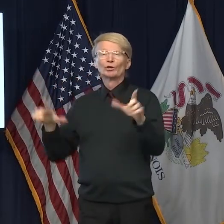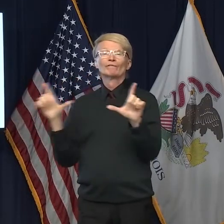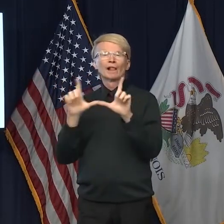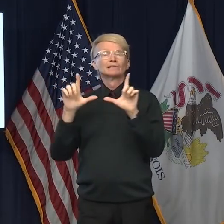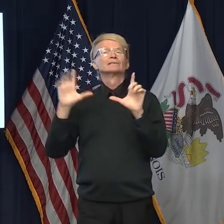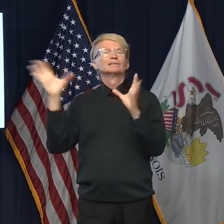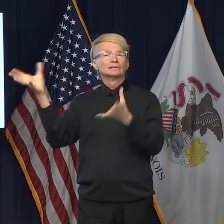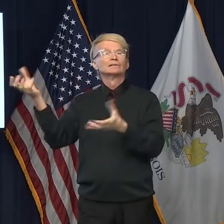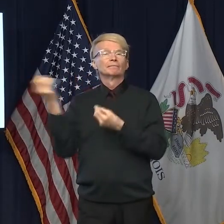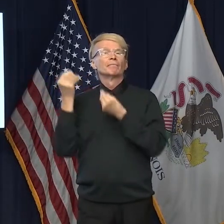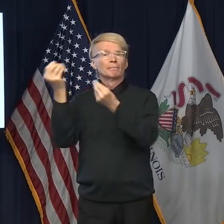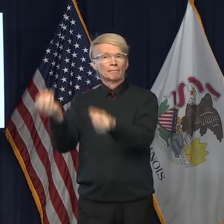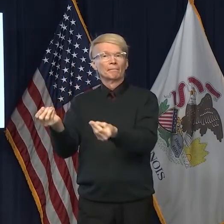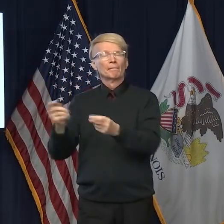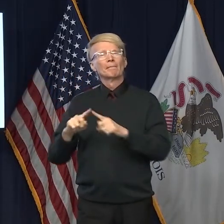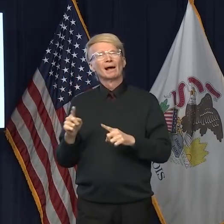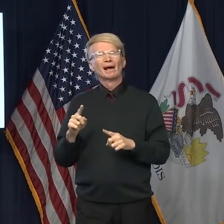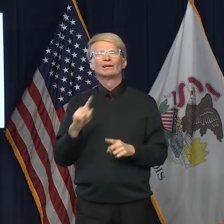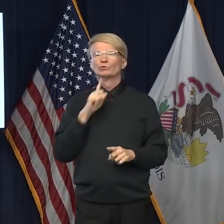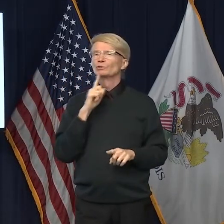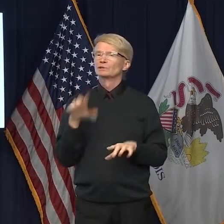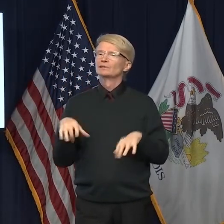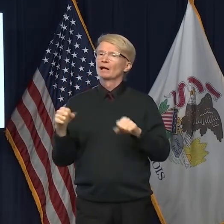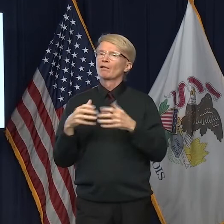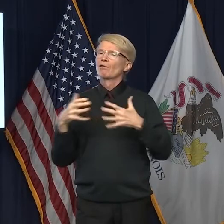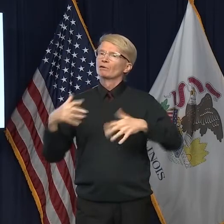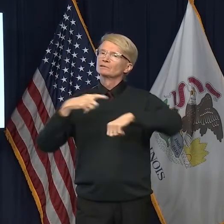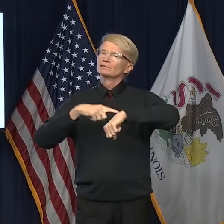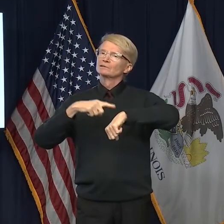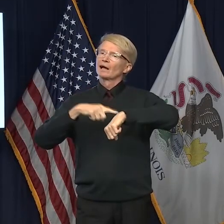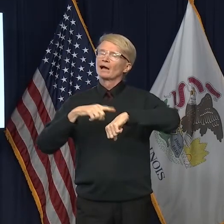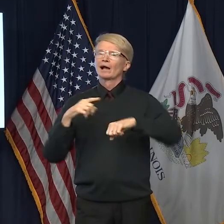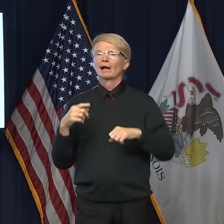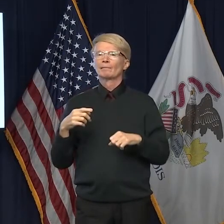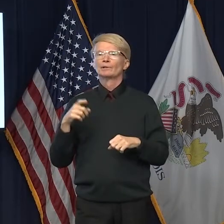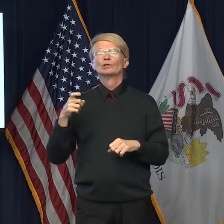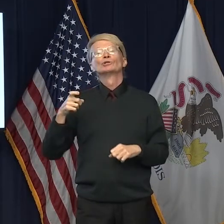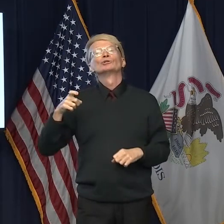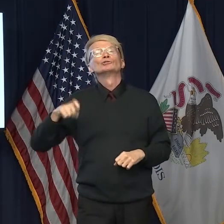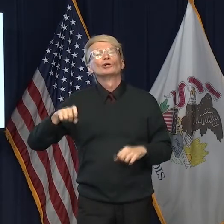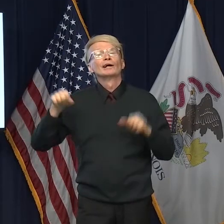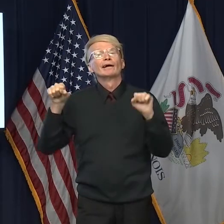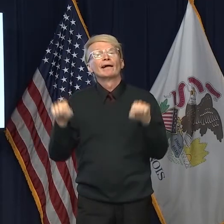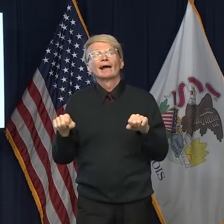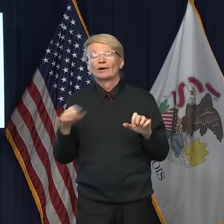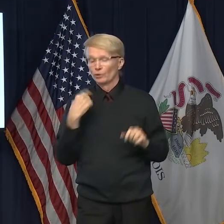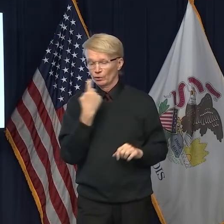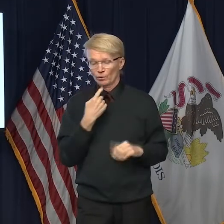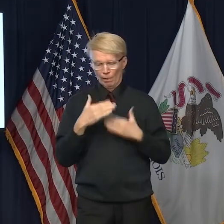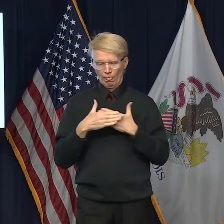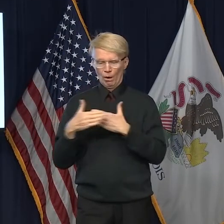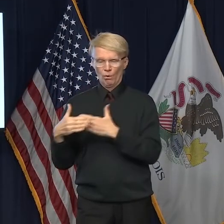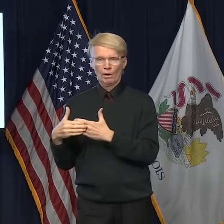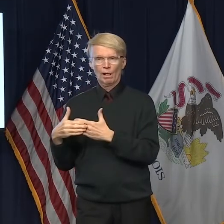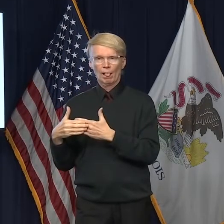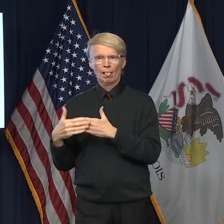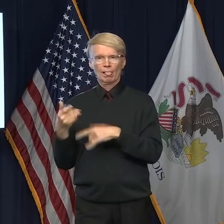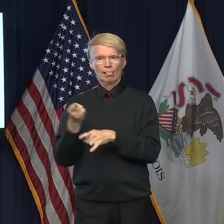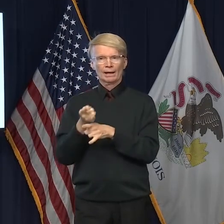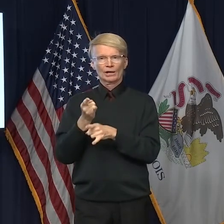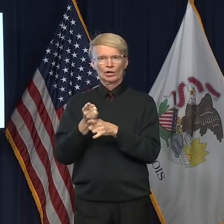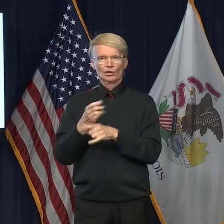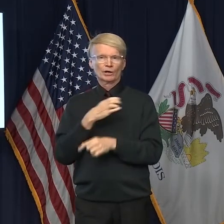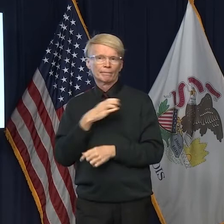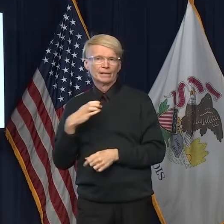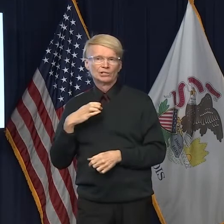period of time than I think any of us would like. It can be done and should be done at the local level. The local liquor commission